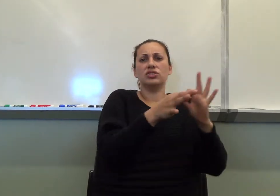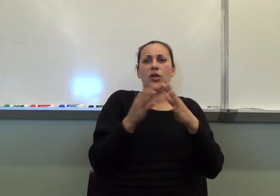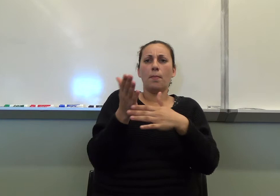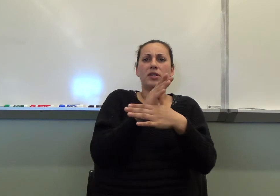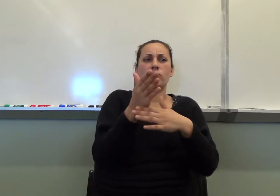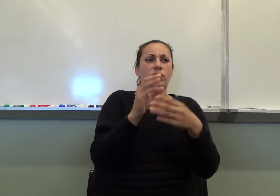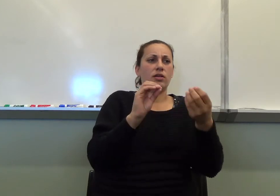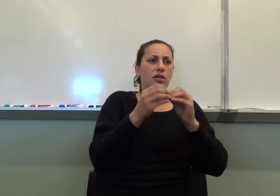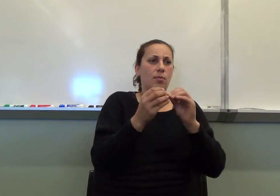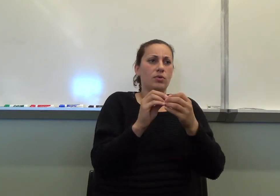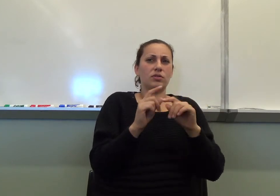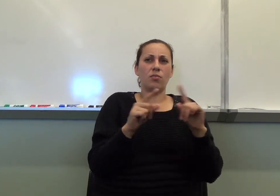could do that with cubes.